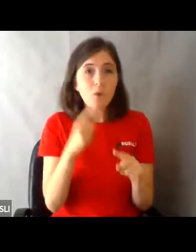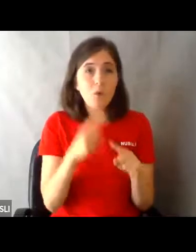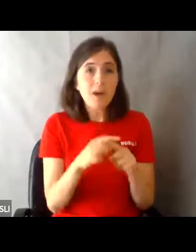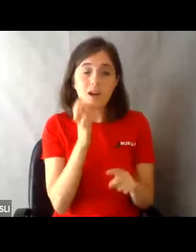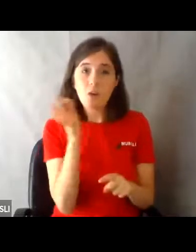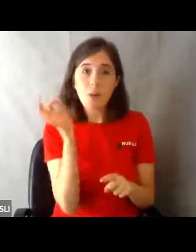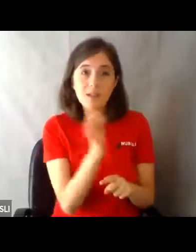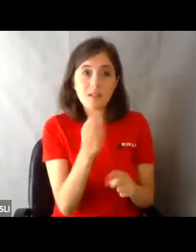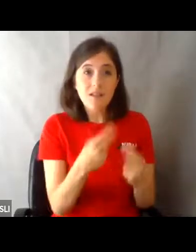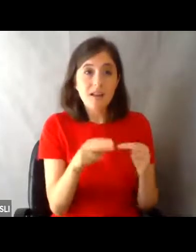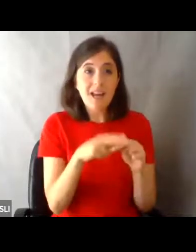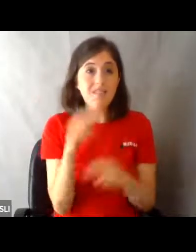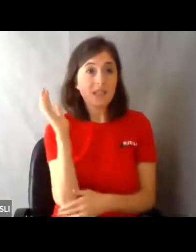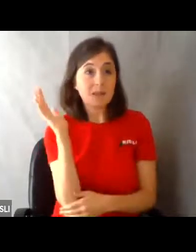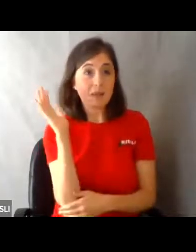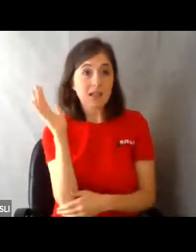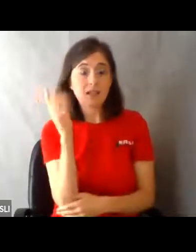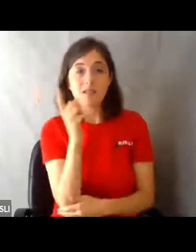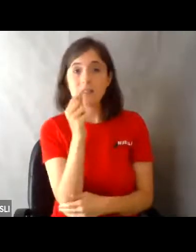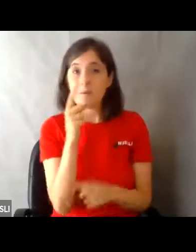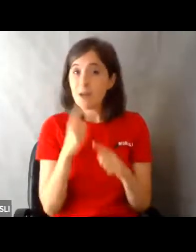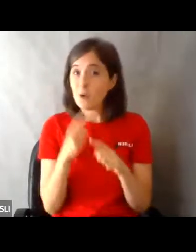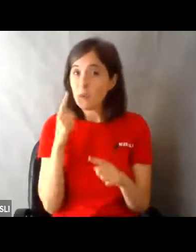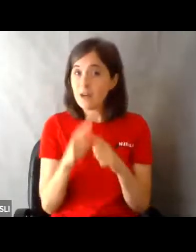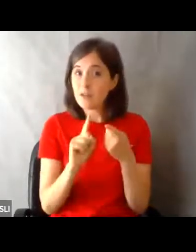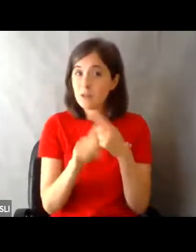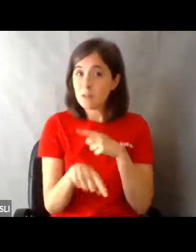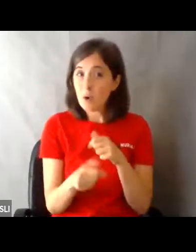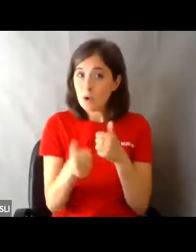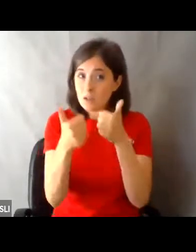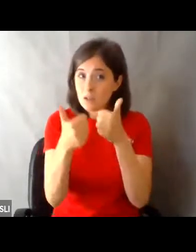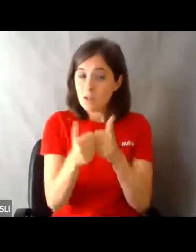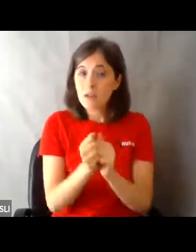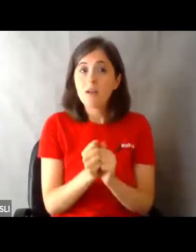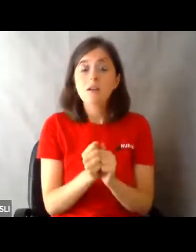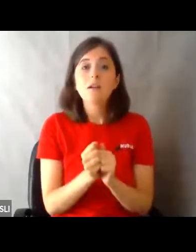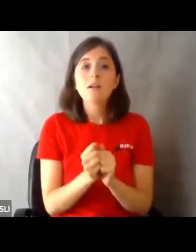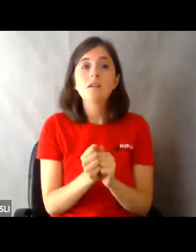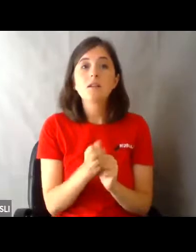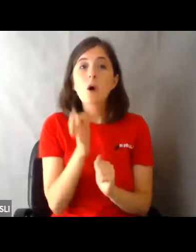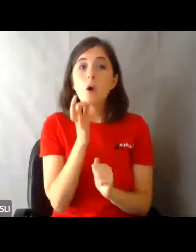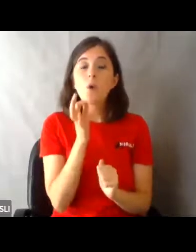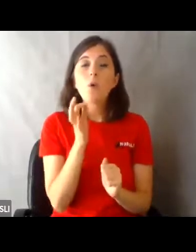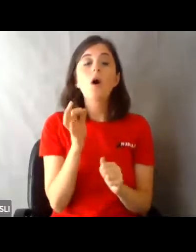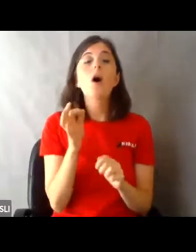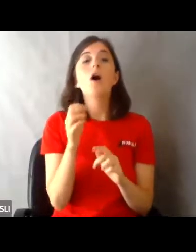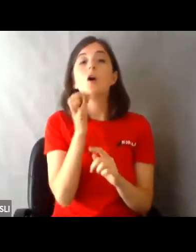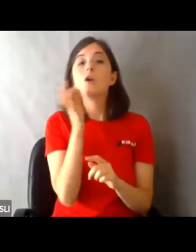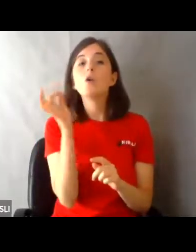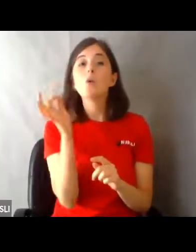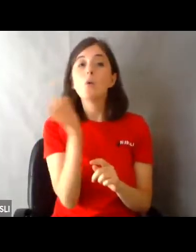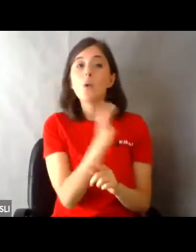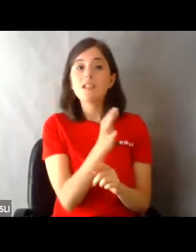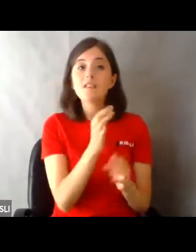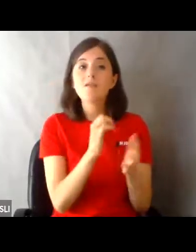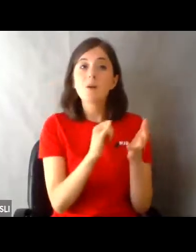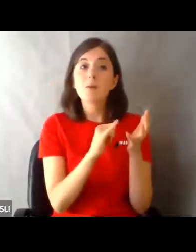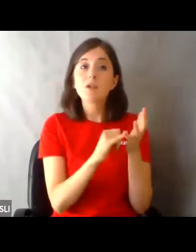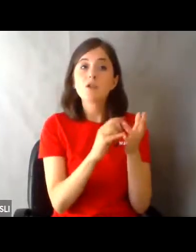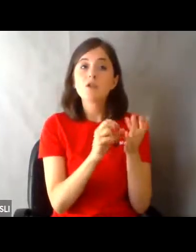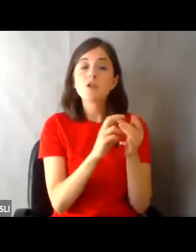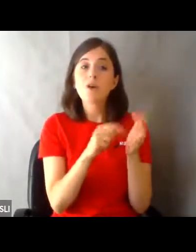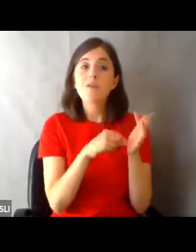speakers could come to it and speak quite quickly with your answer. So the question has come from Sophie Talbot, and she wants each